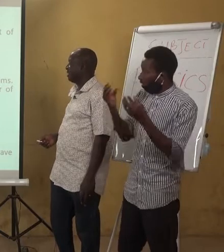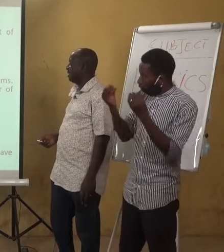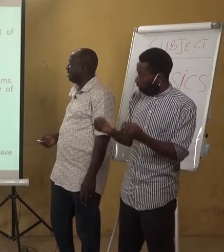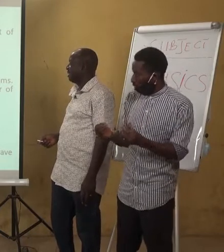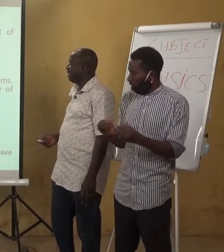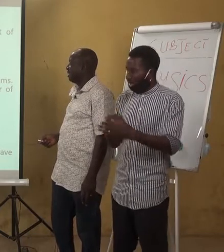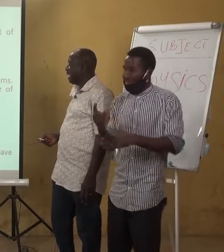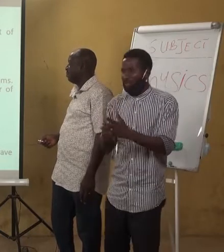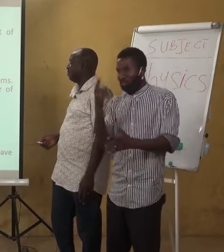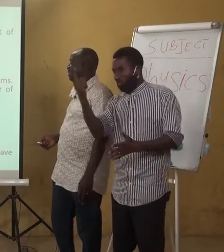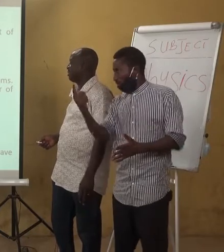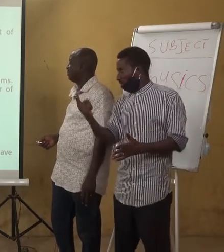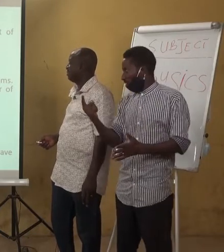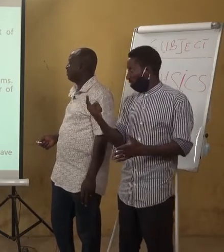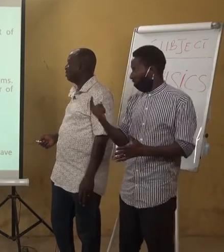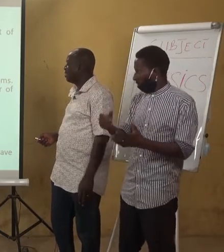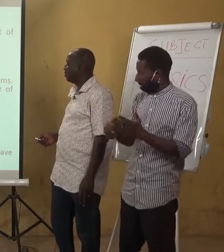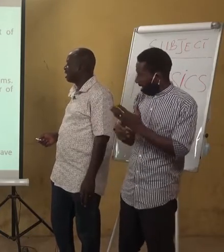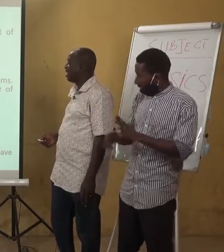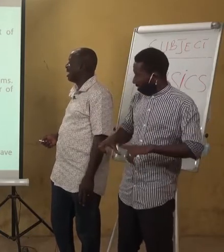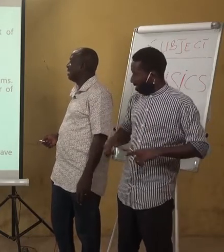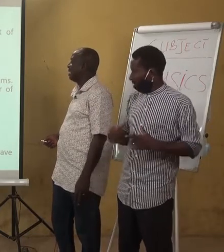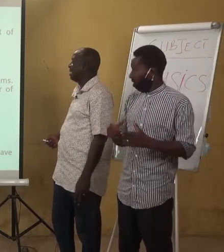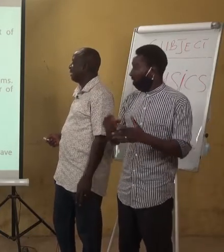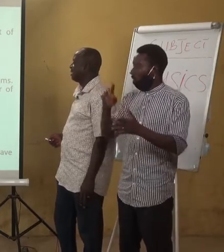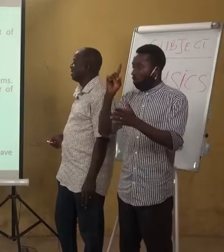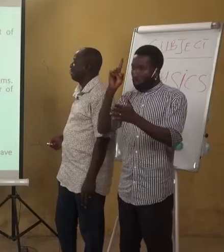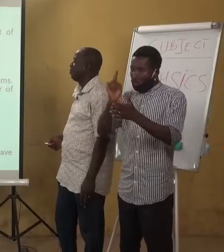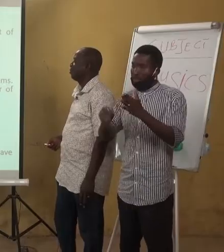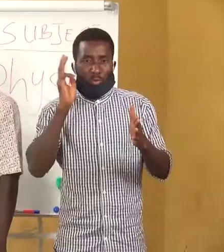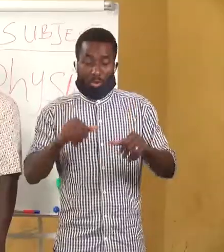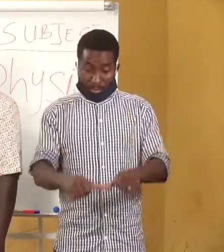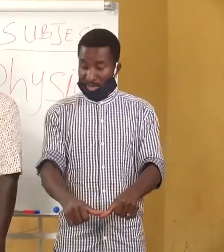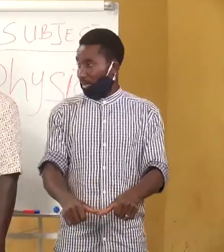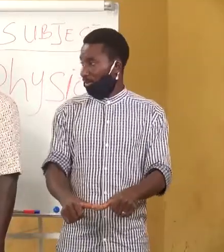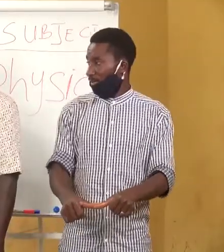means half of it, of the original sample.